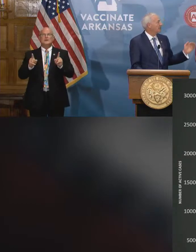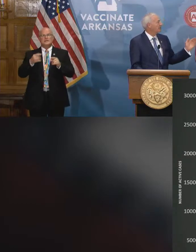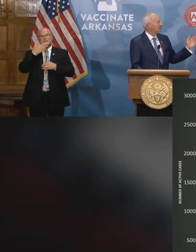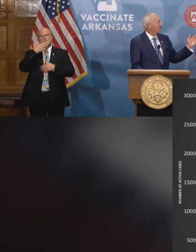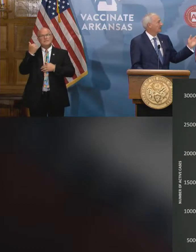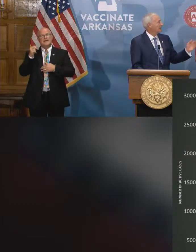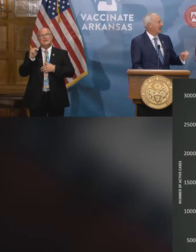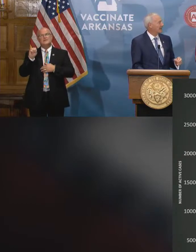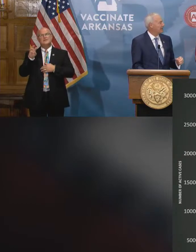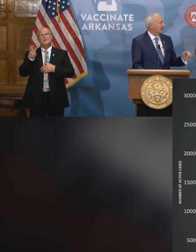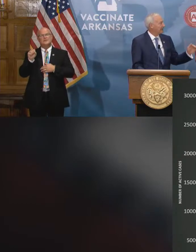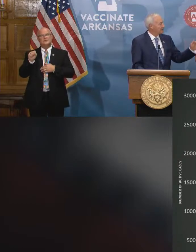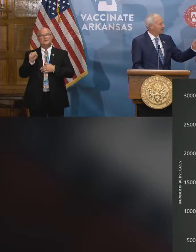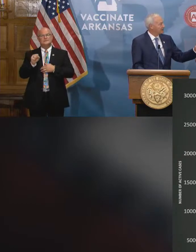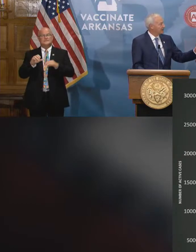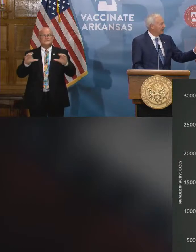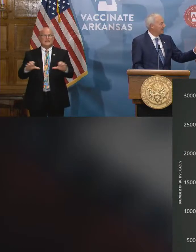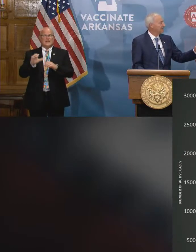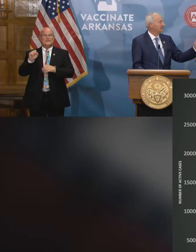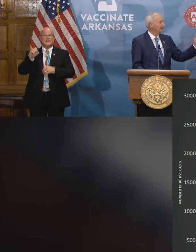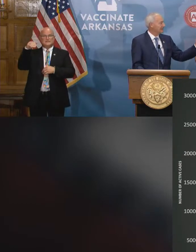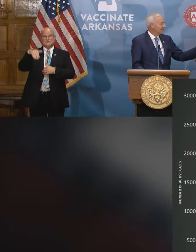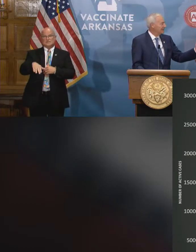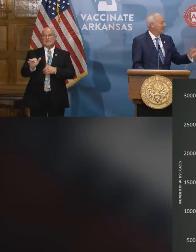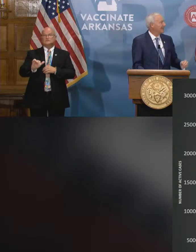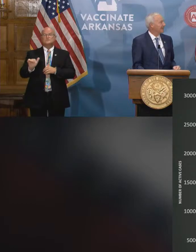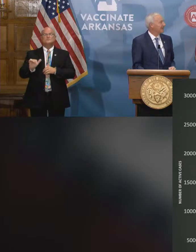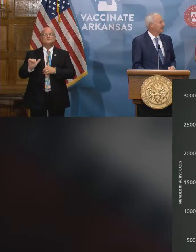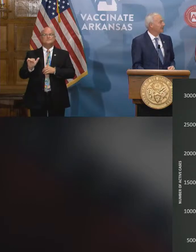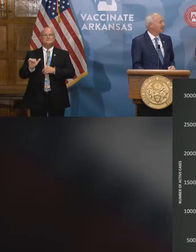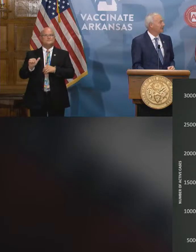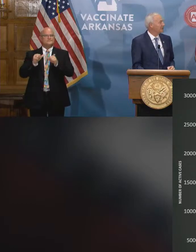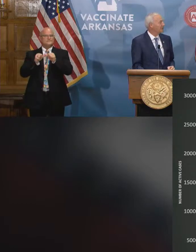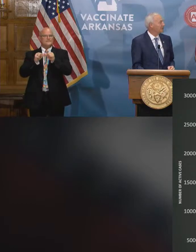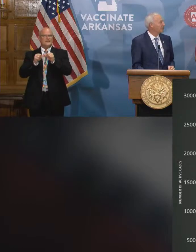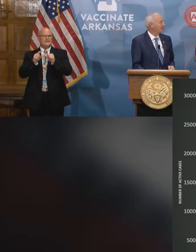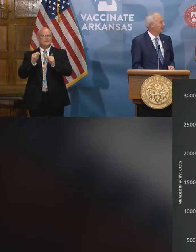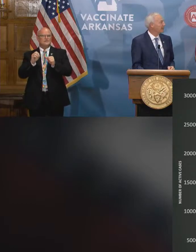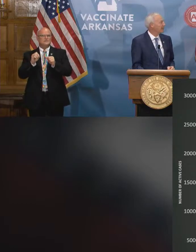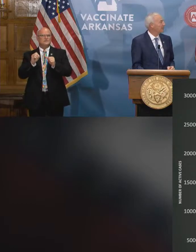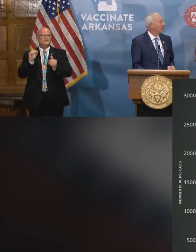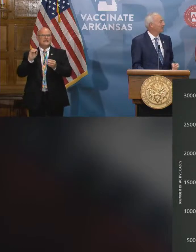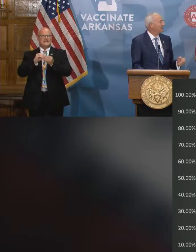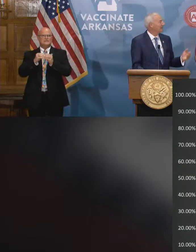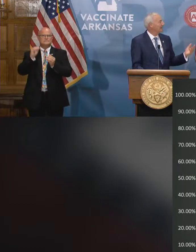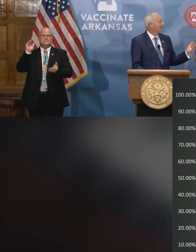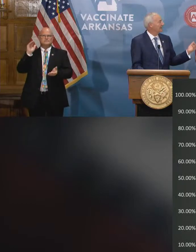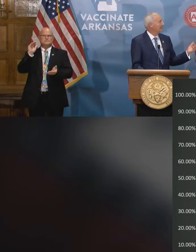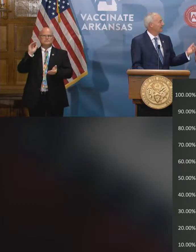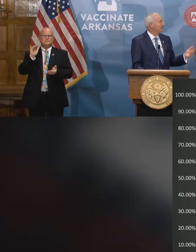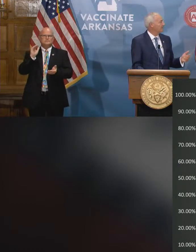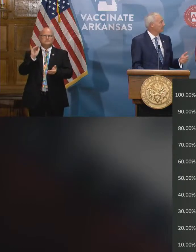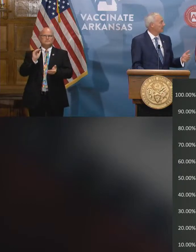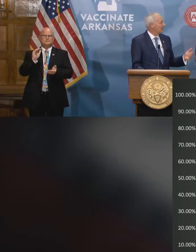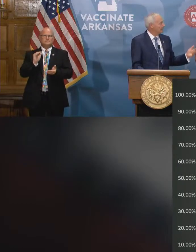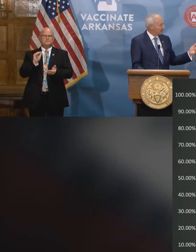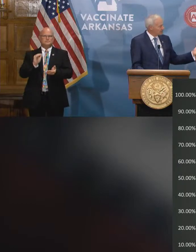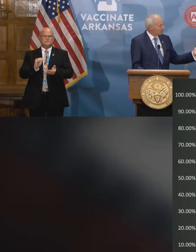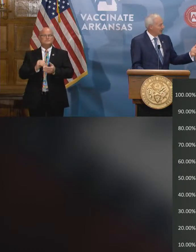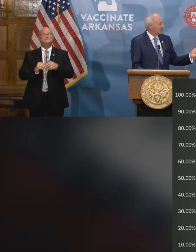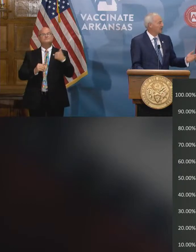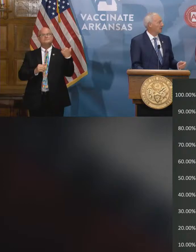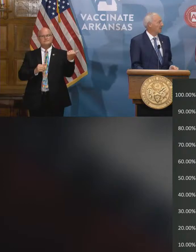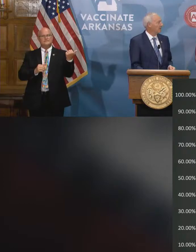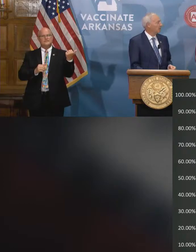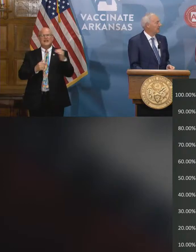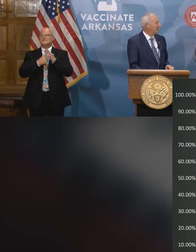better news. The active cases are down, continues to reduce that number. And then this